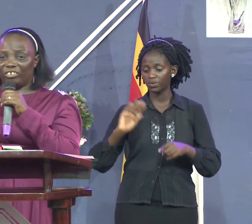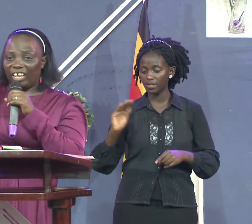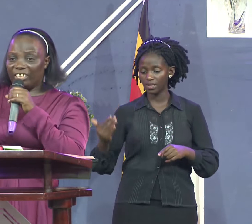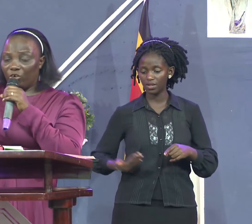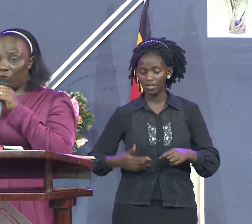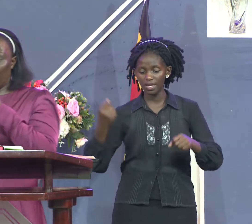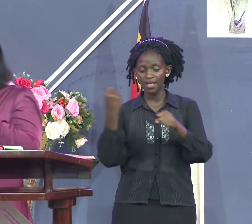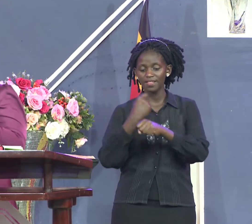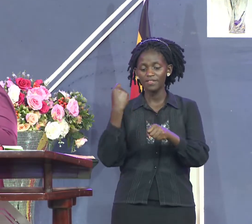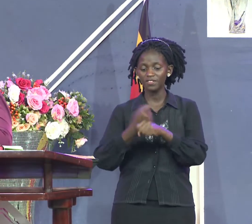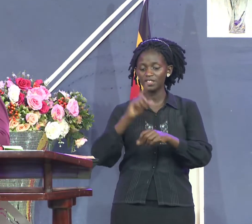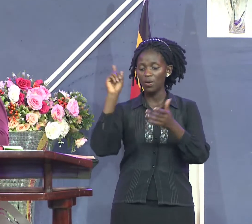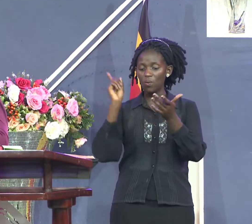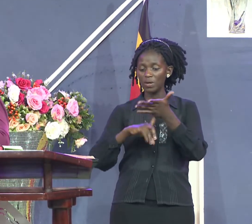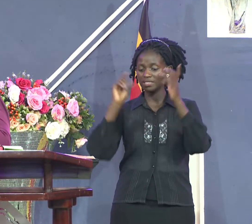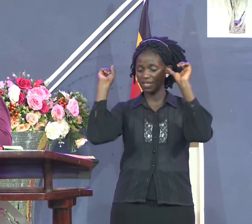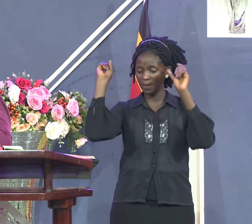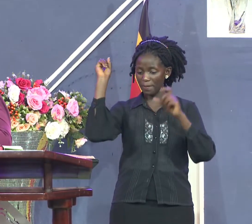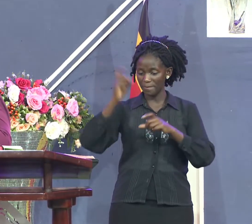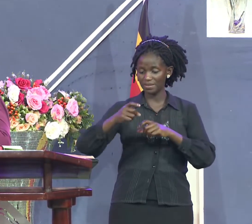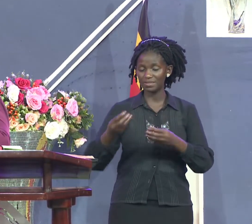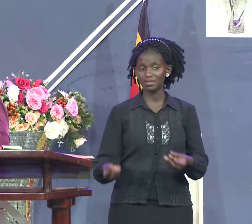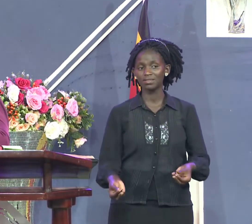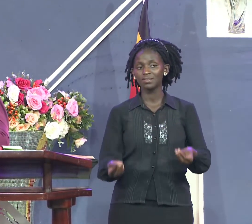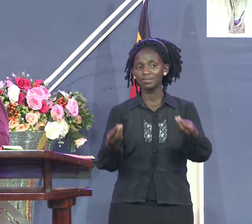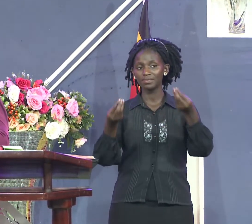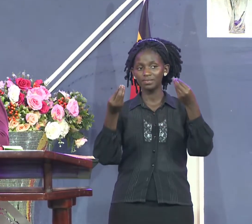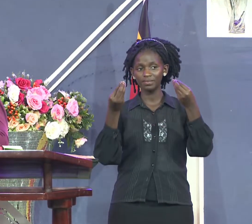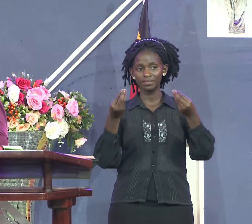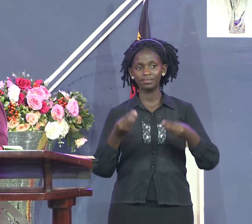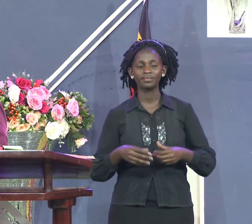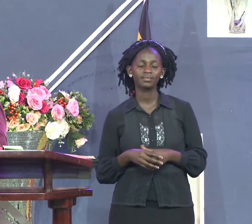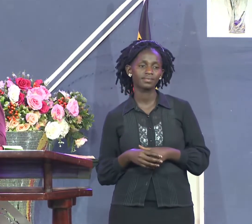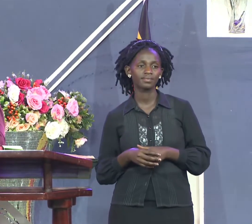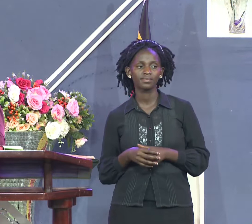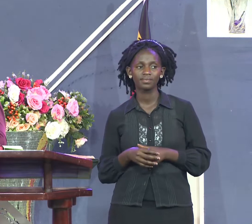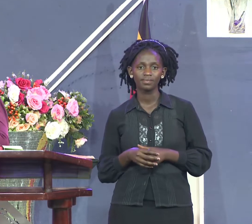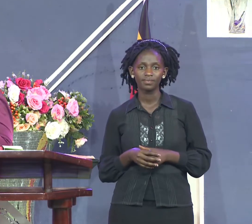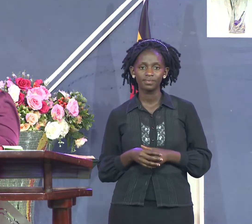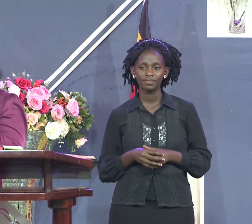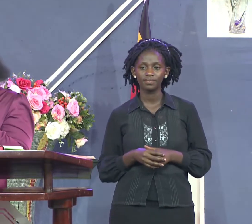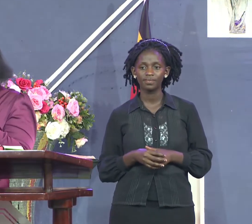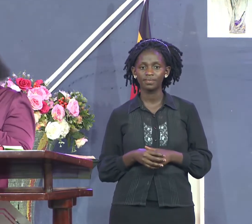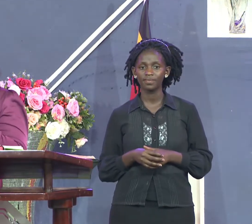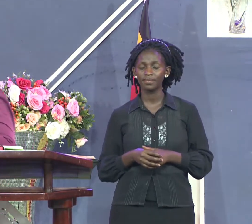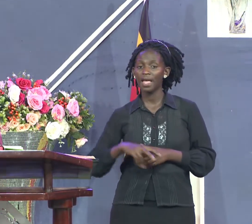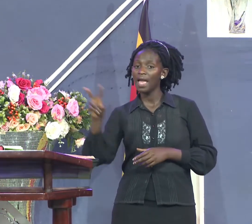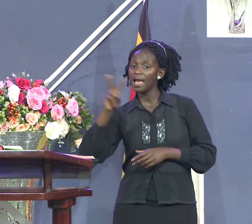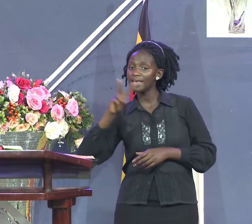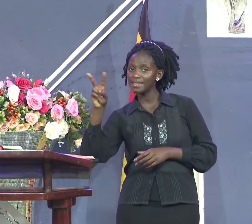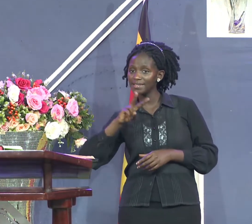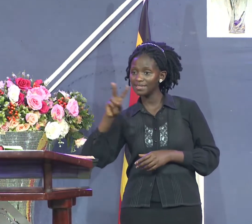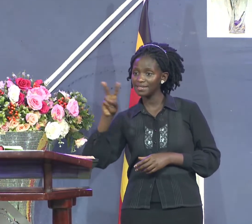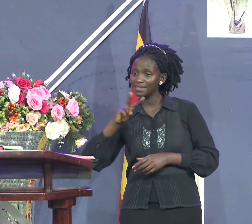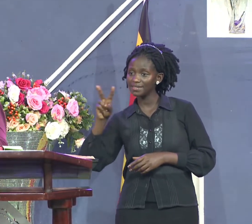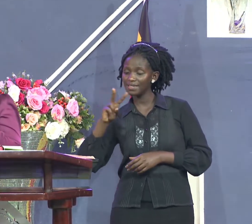Emirimu gye gyali n'okukola. As the Bible talks about the works or roles of a woman, gifanagana